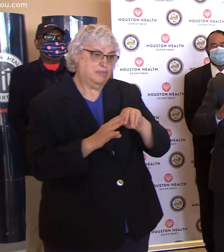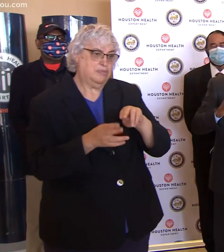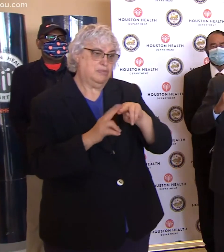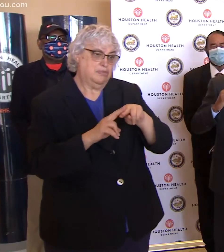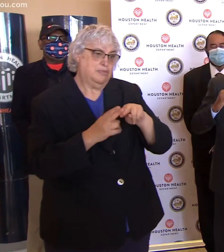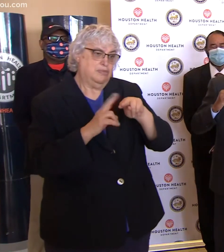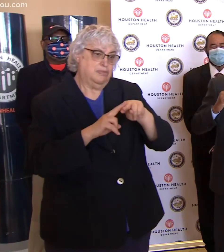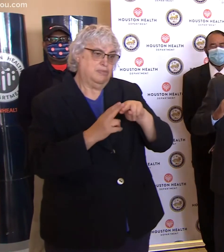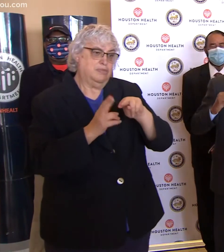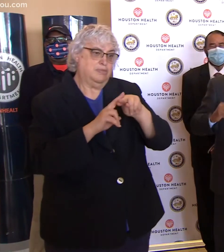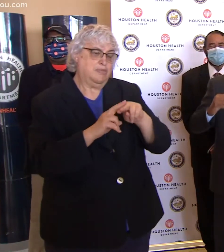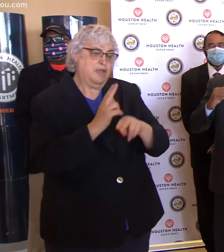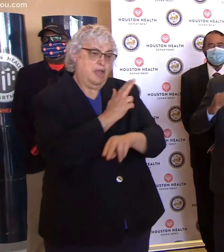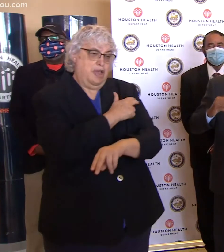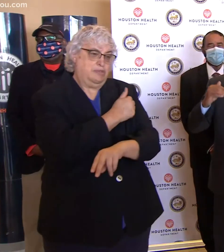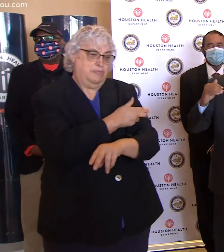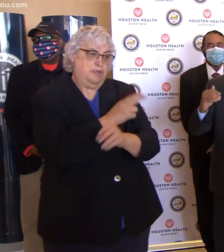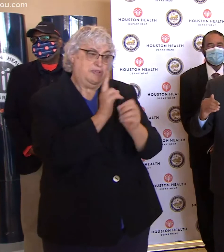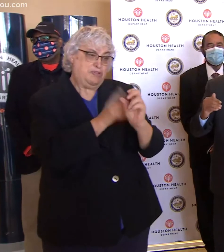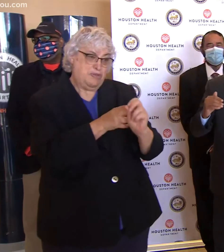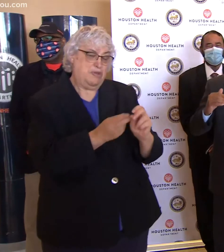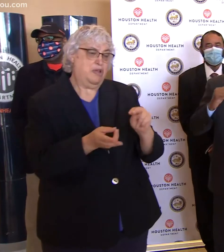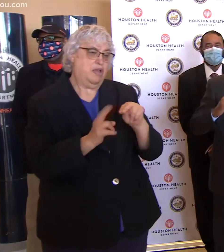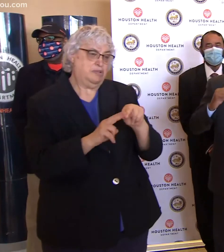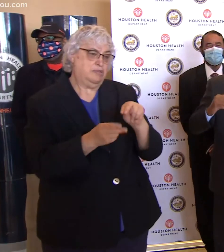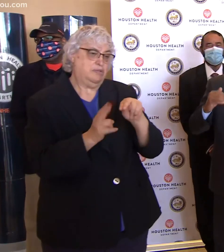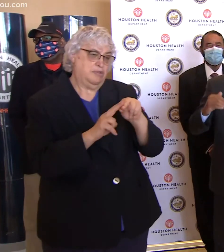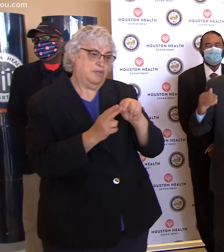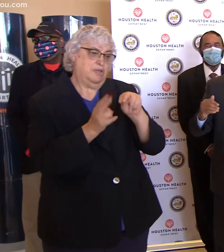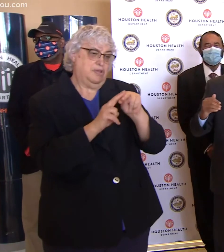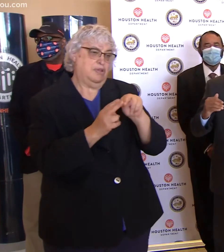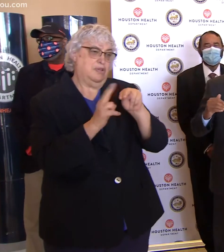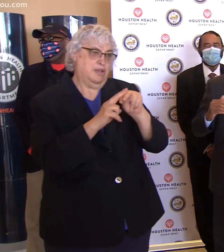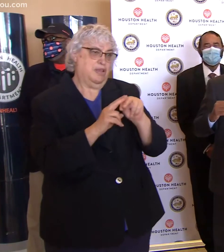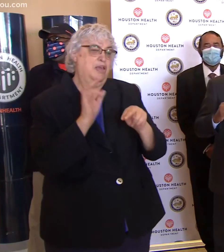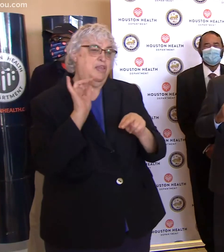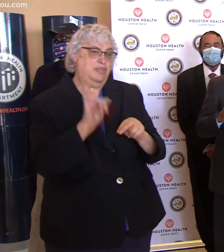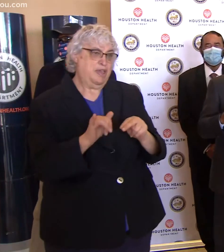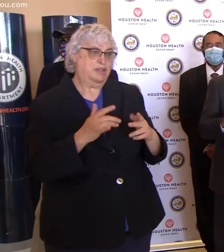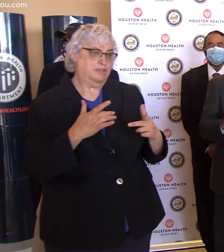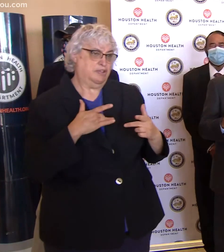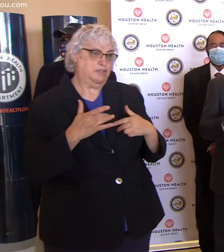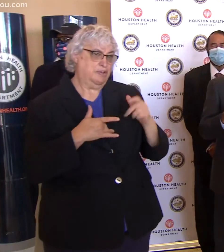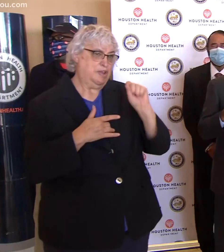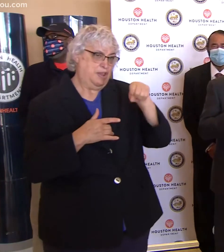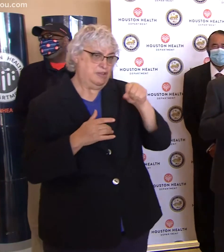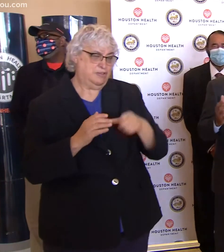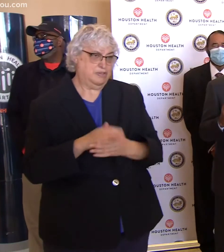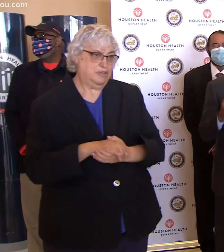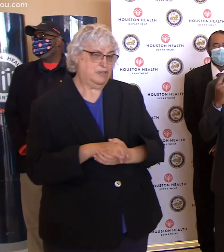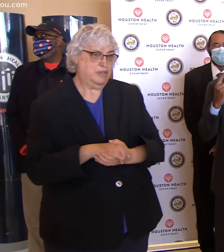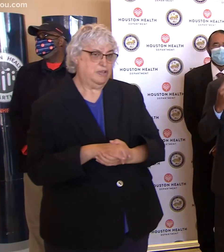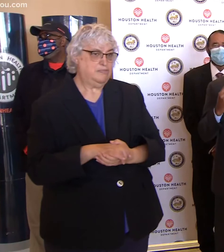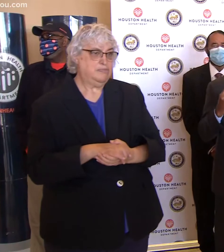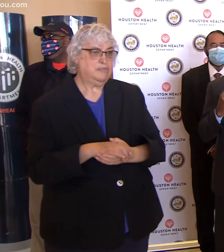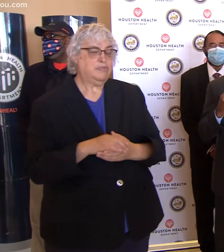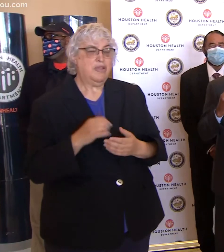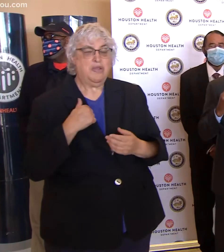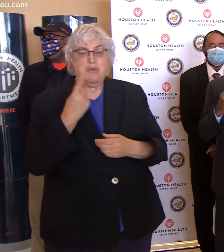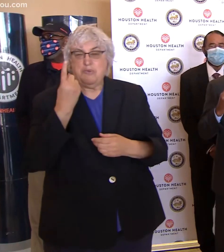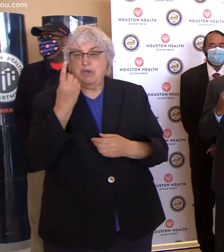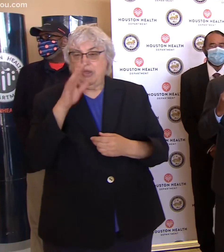when the number of hospitalizations continue to rise. That is concerning. But you don't want to lose one